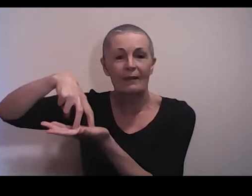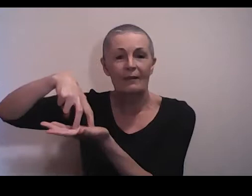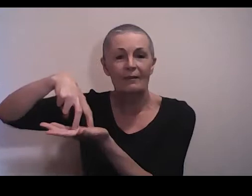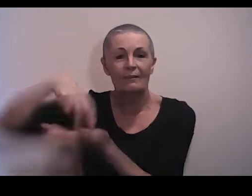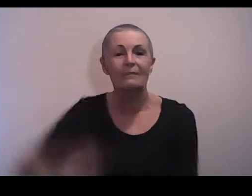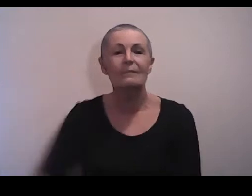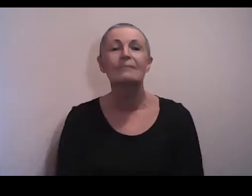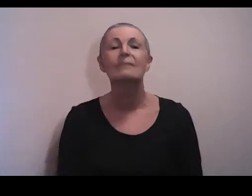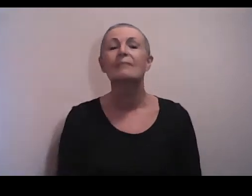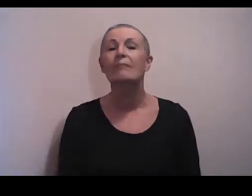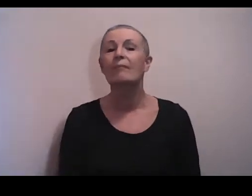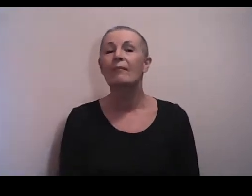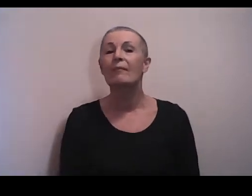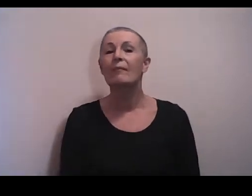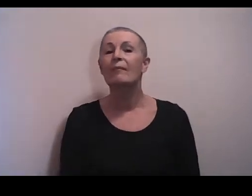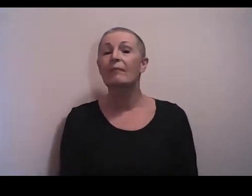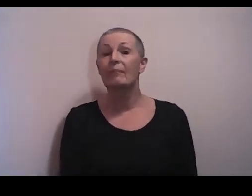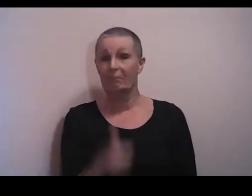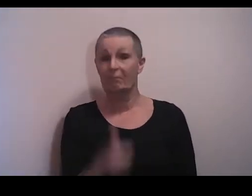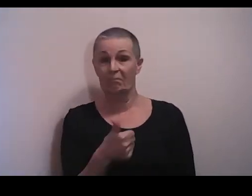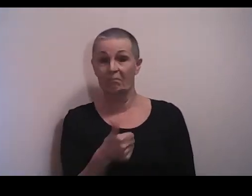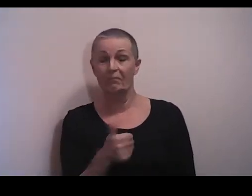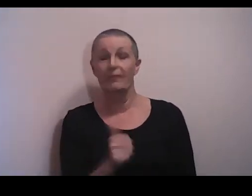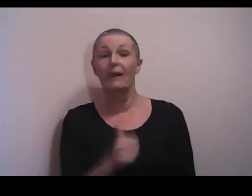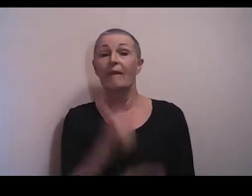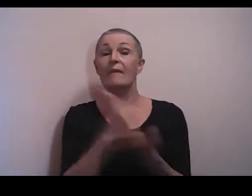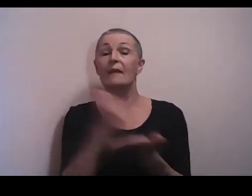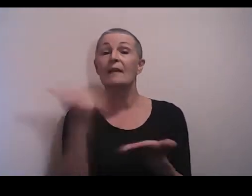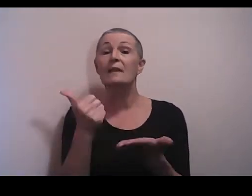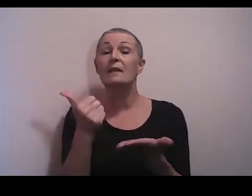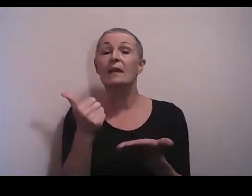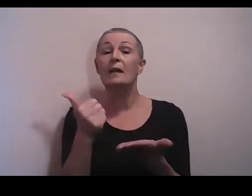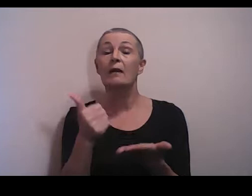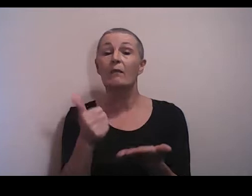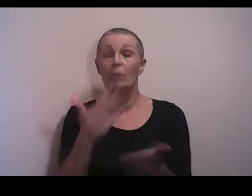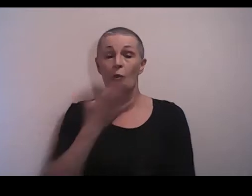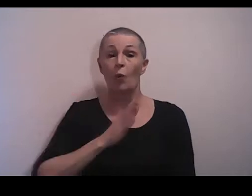And it's wonderful to, again, to do this outside in nature,